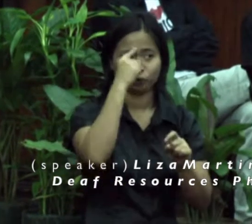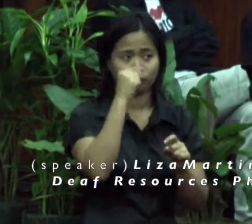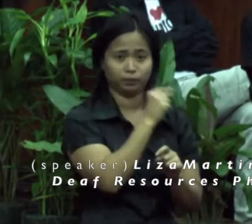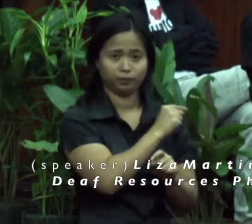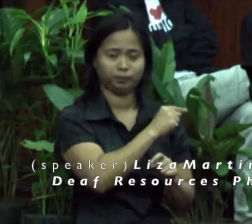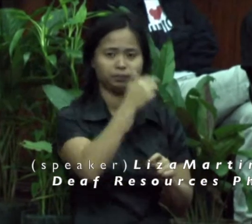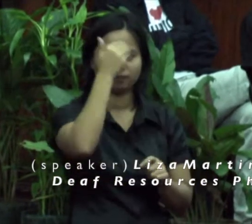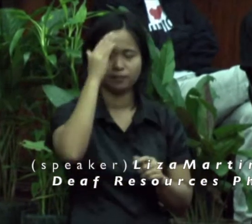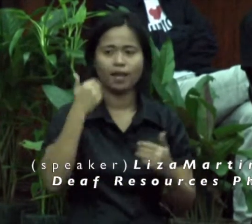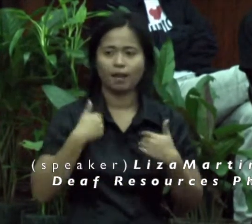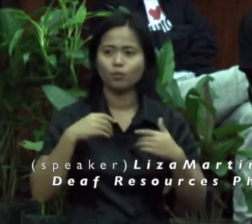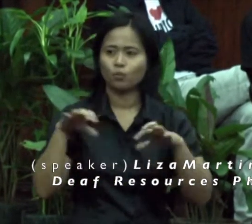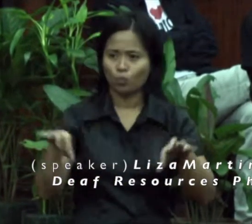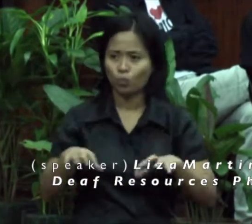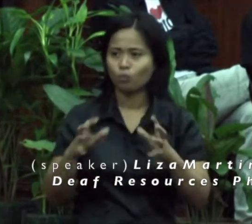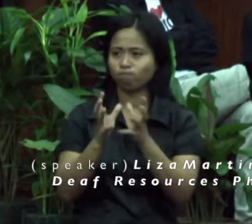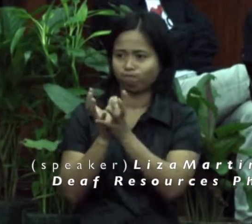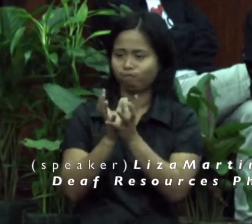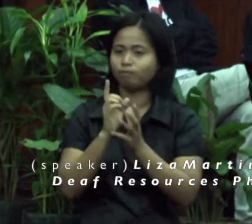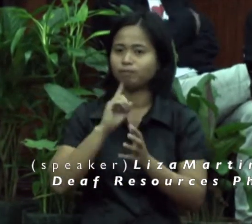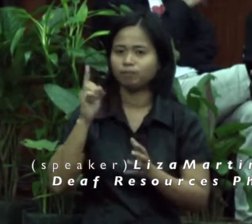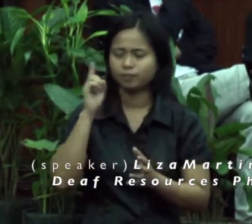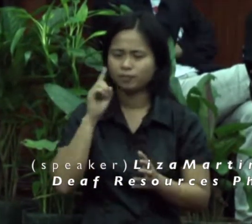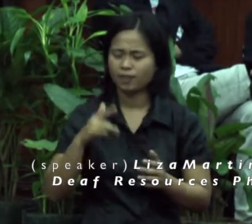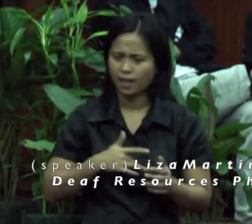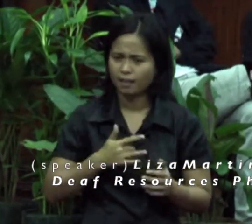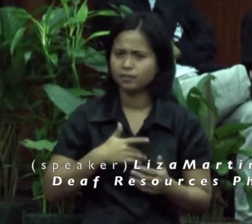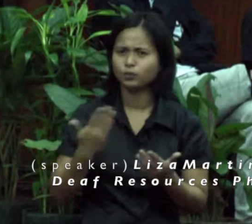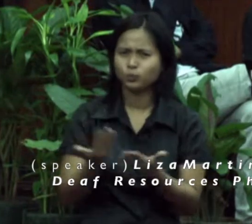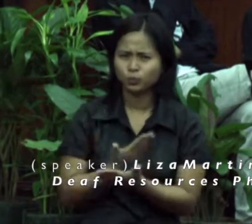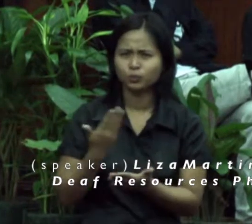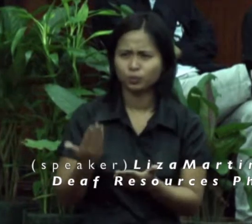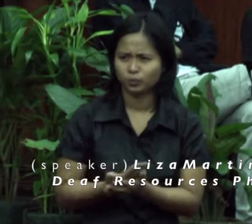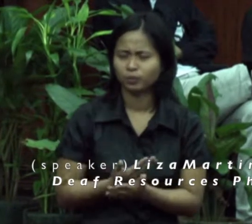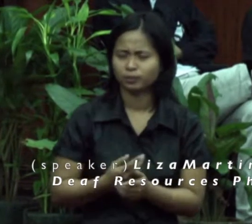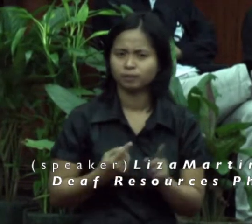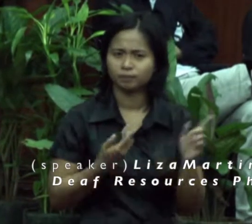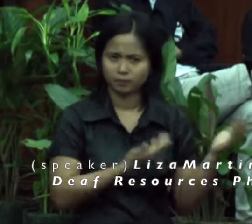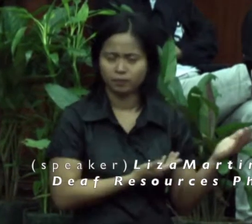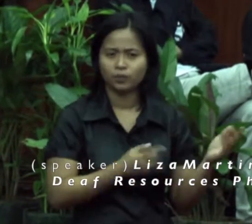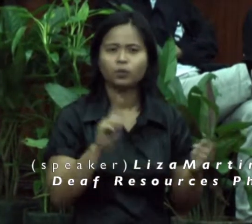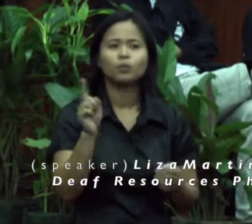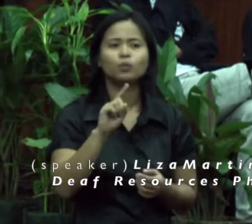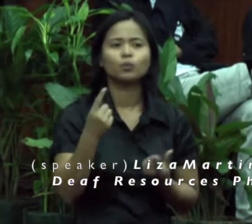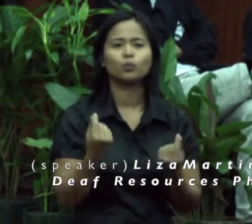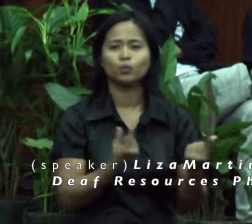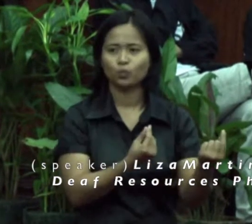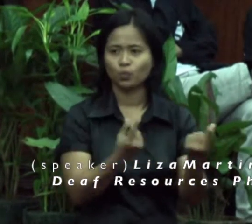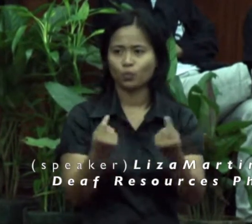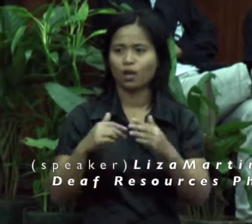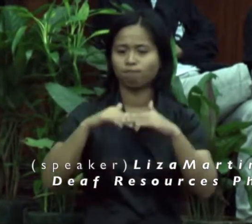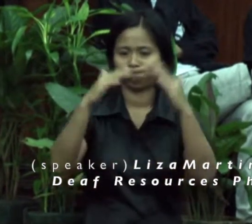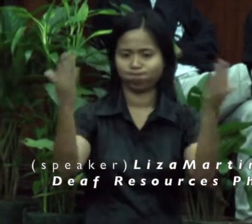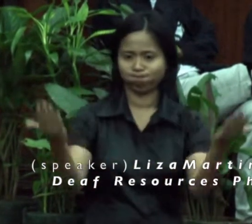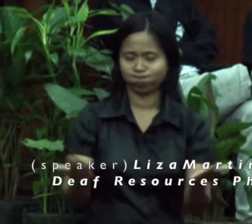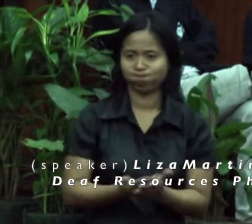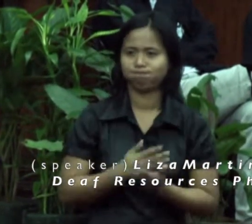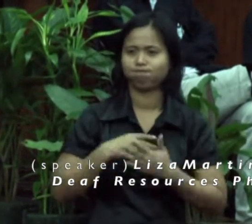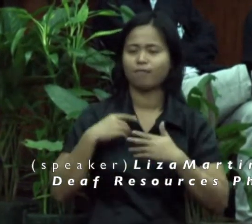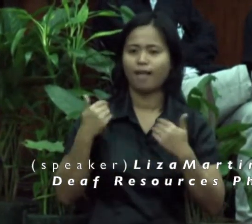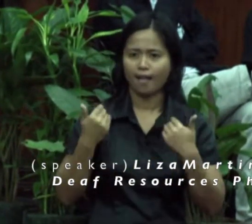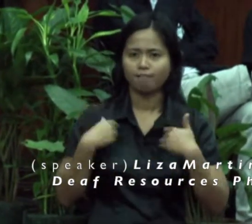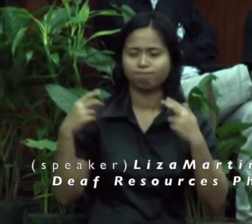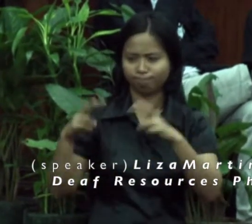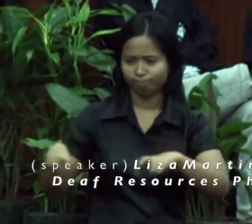though I've worked with the deaf for many, many years, I felt was something new. So this is what is going on in the global